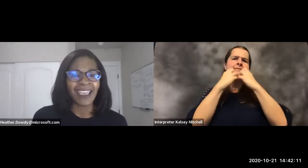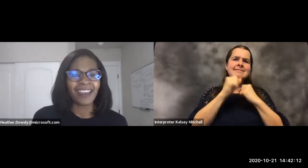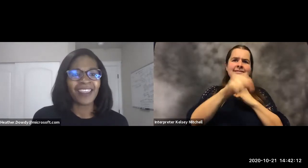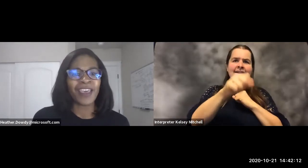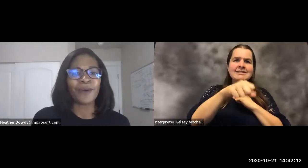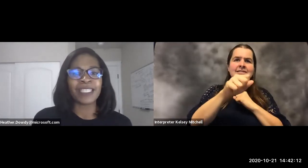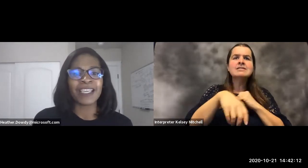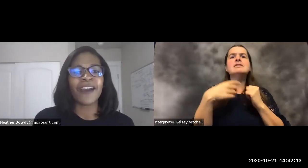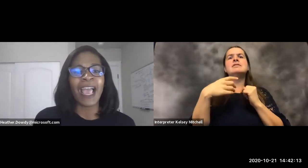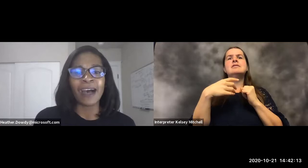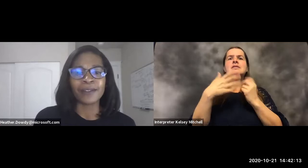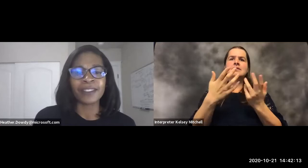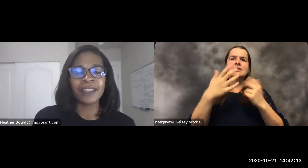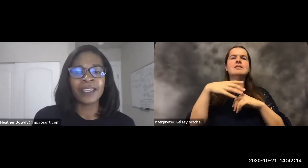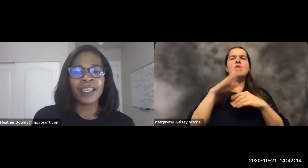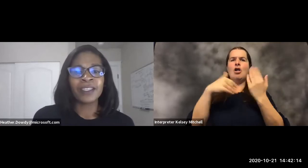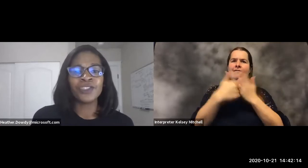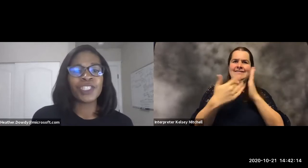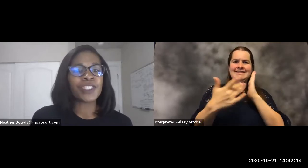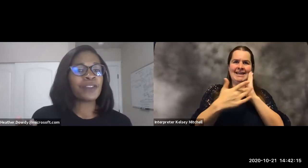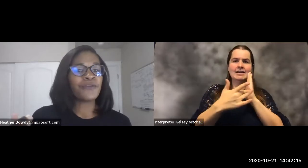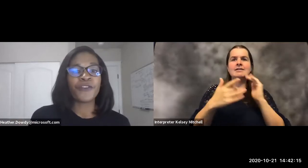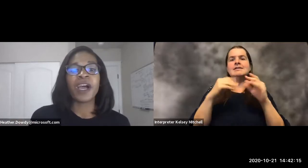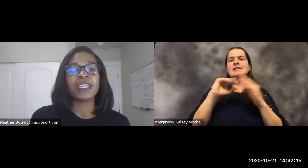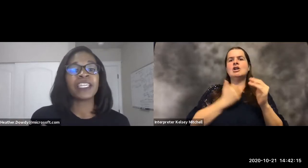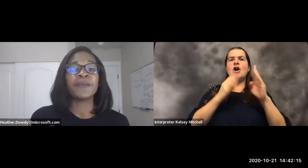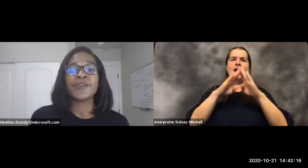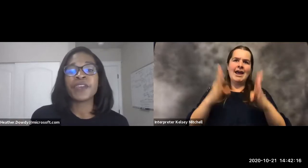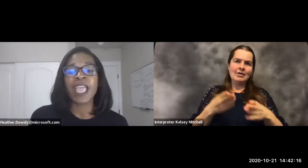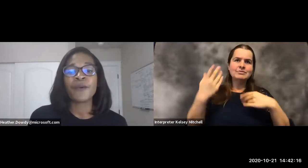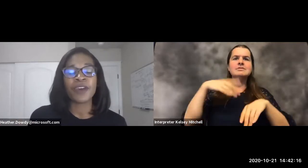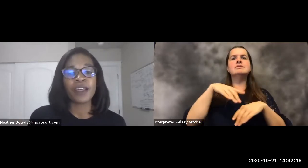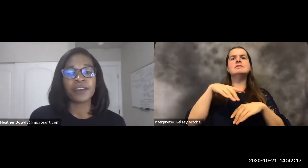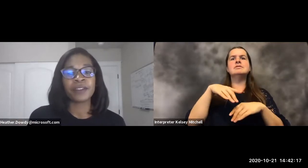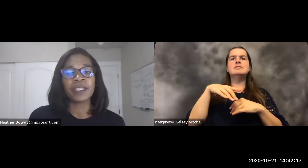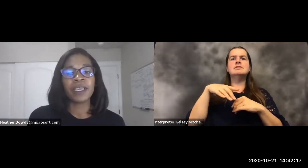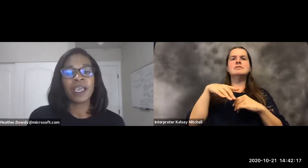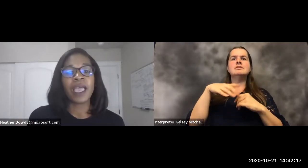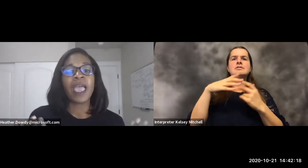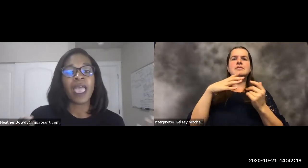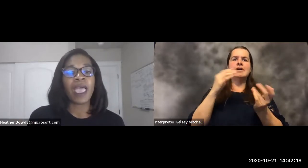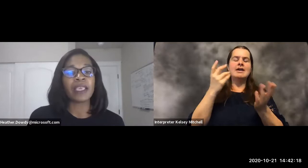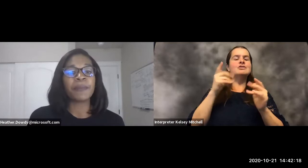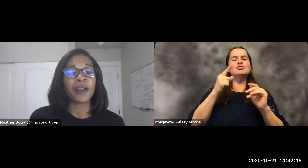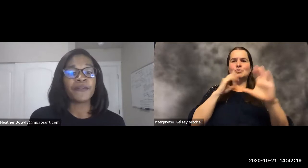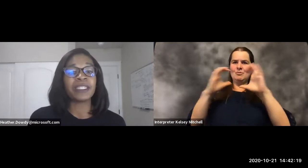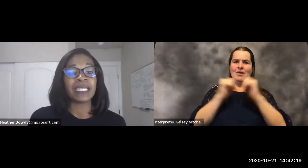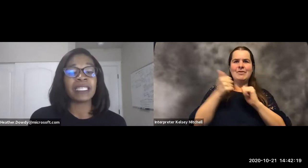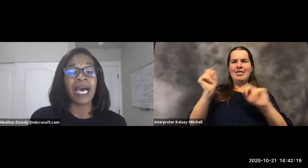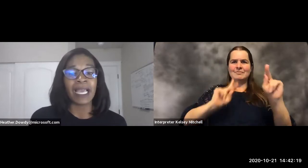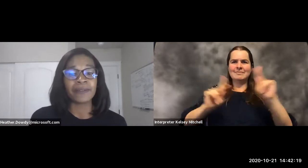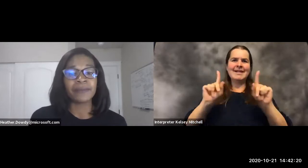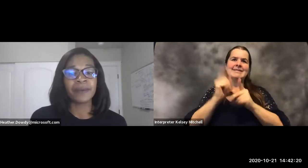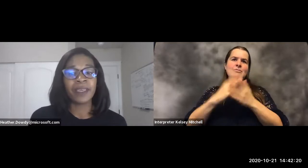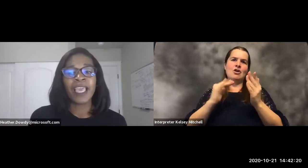the tech that was in our house, just for us to communicate with others as part of our